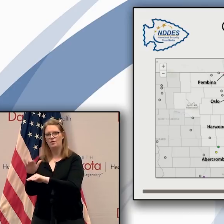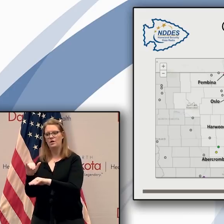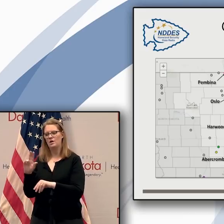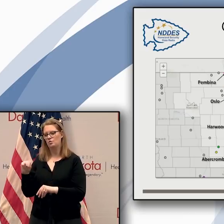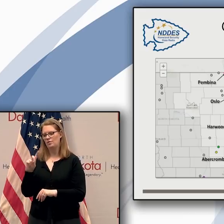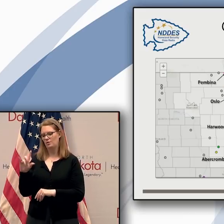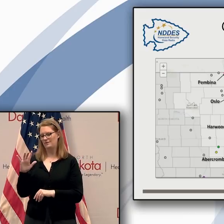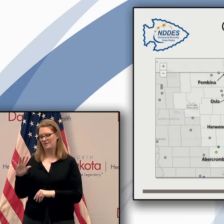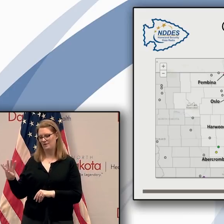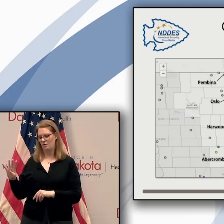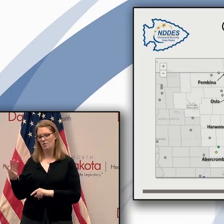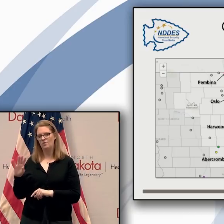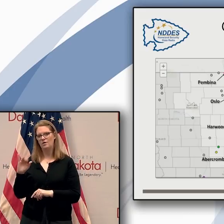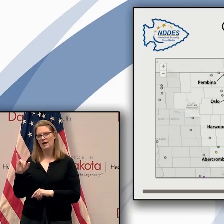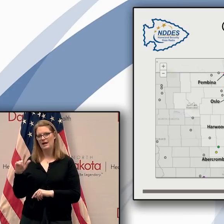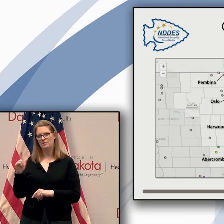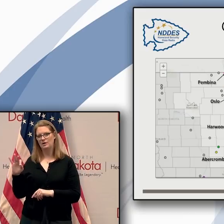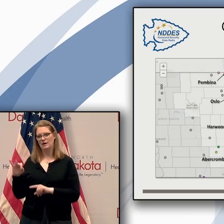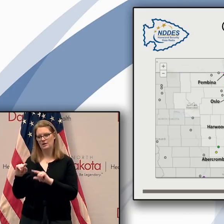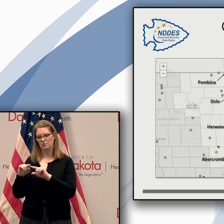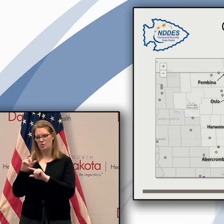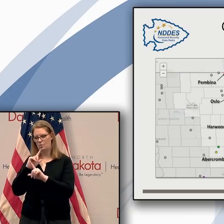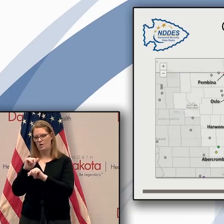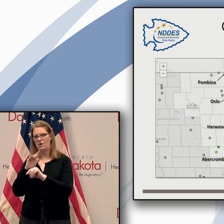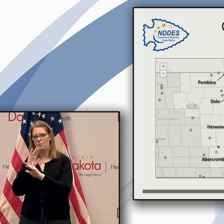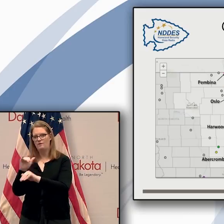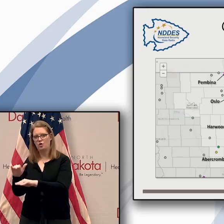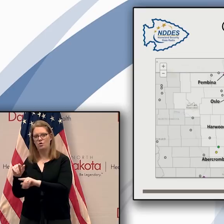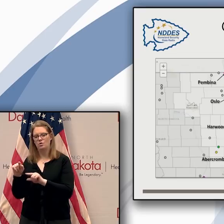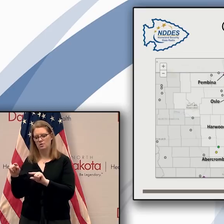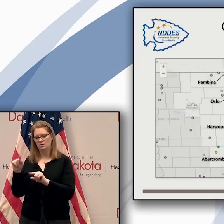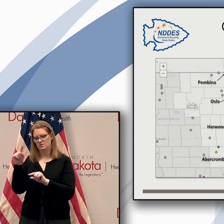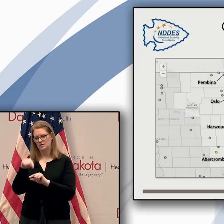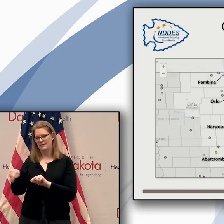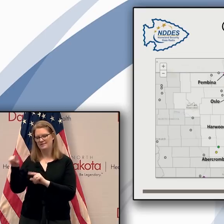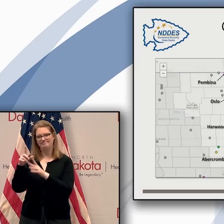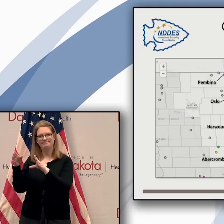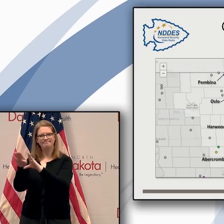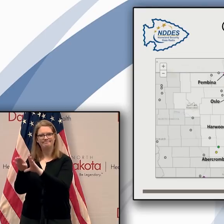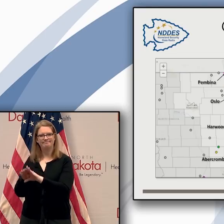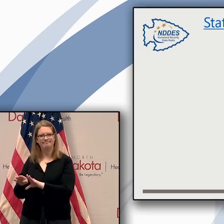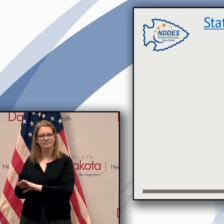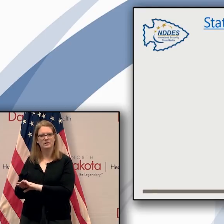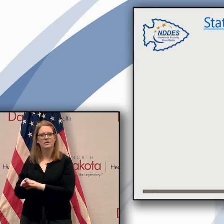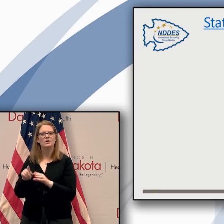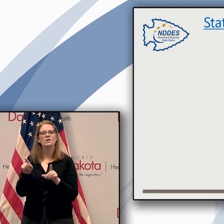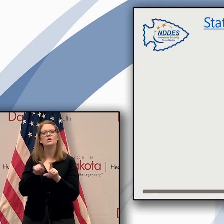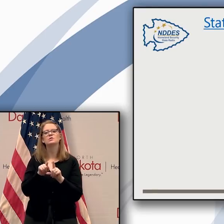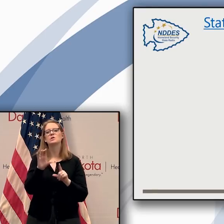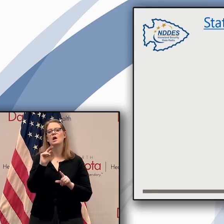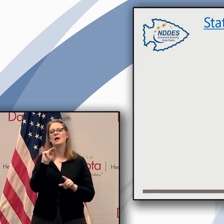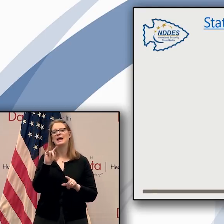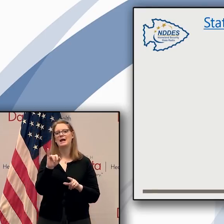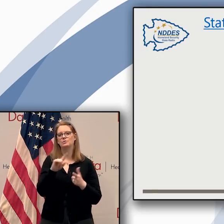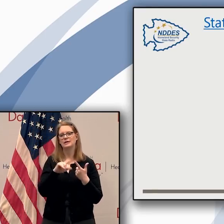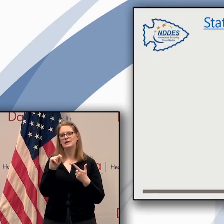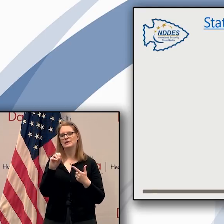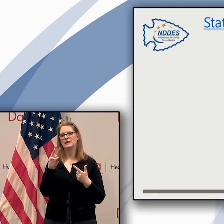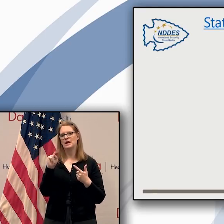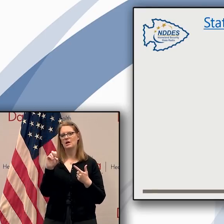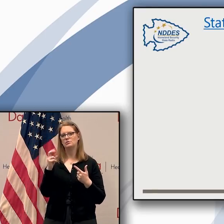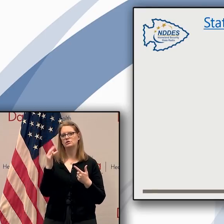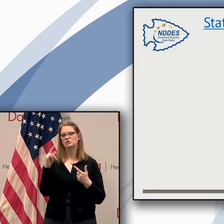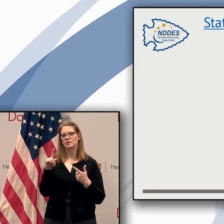Dakota 54 from I-29 to the Red River. And we're also aware of a fair number of county and township road closures as